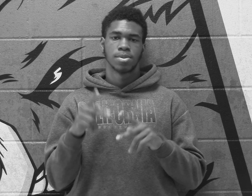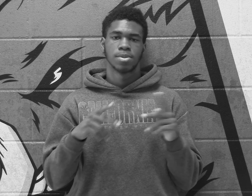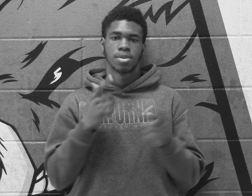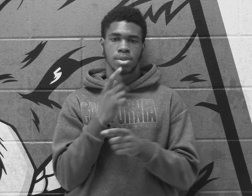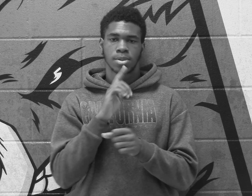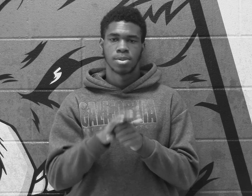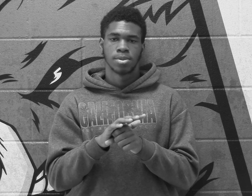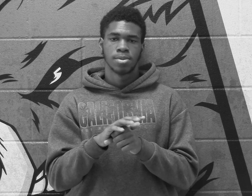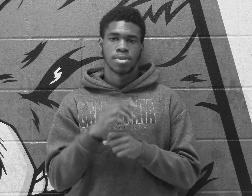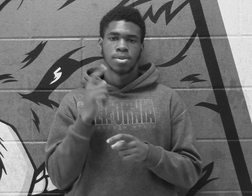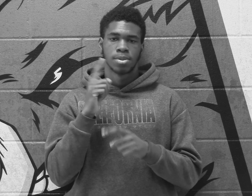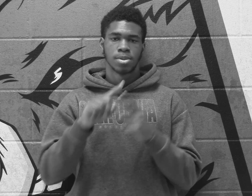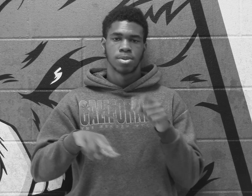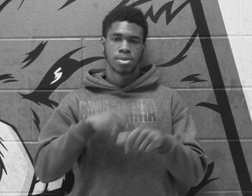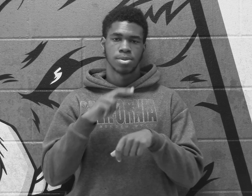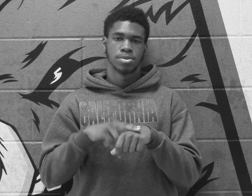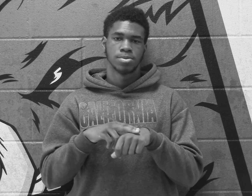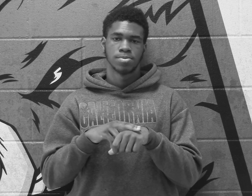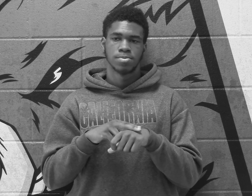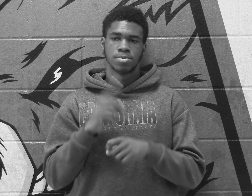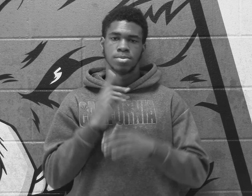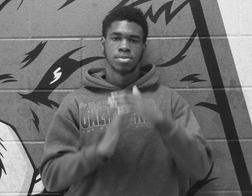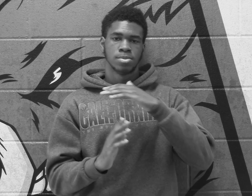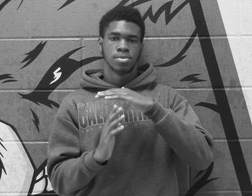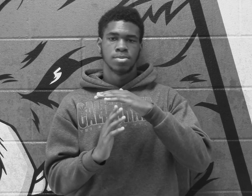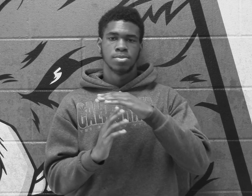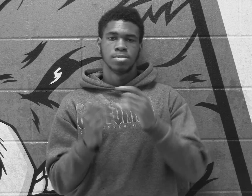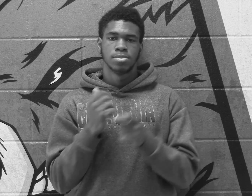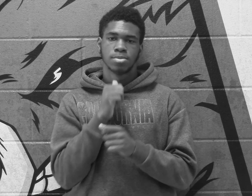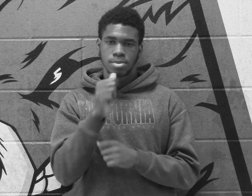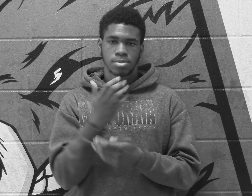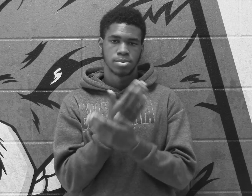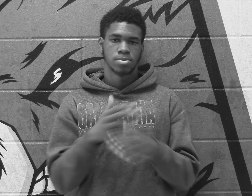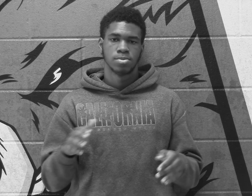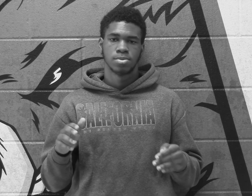nation under God indivisible with liberty and justice for all.